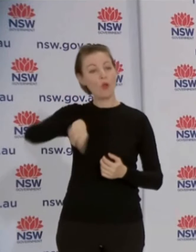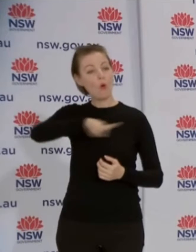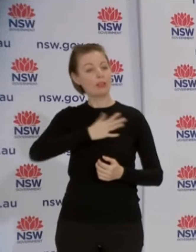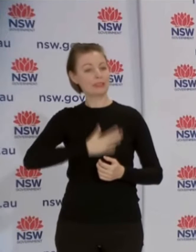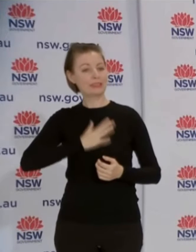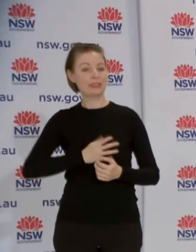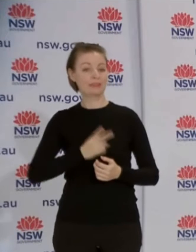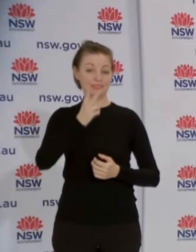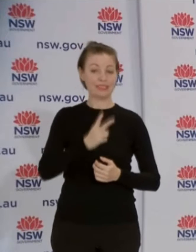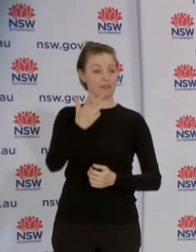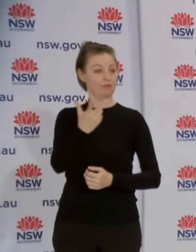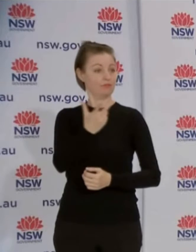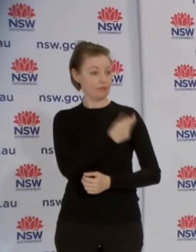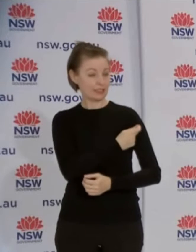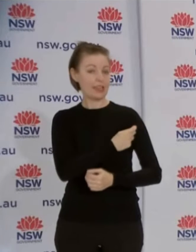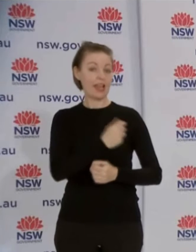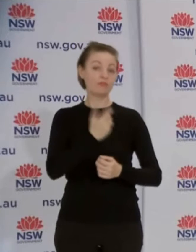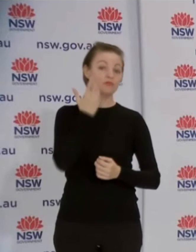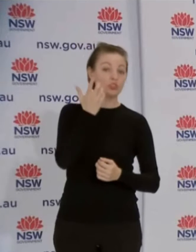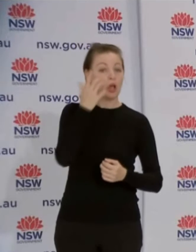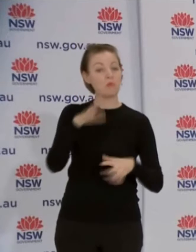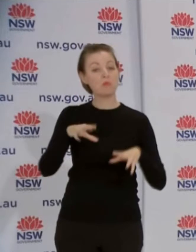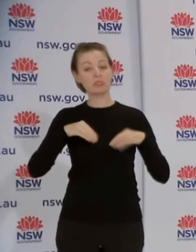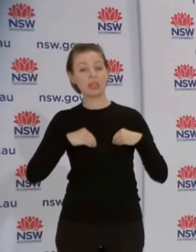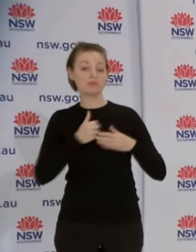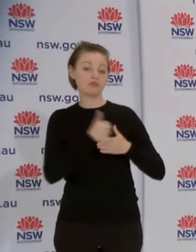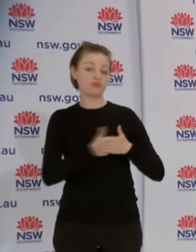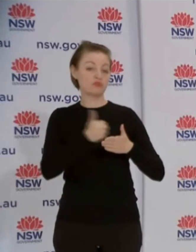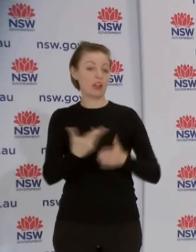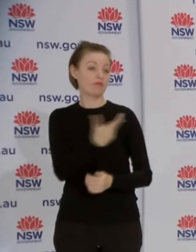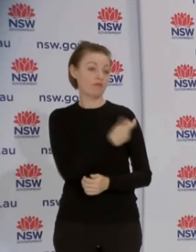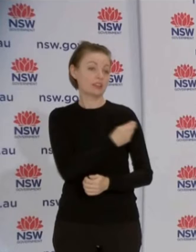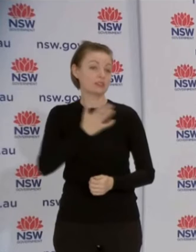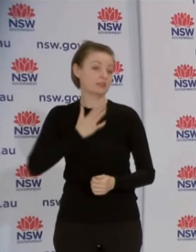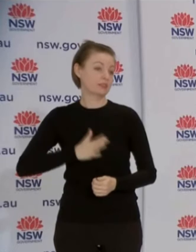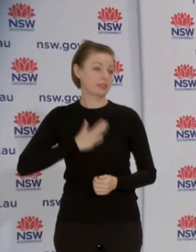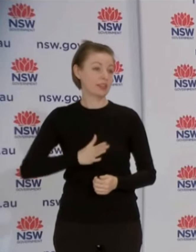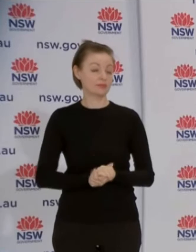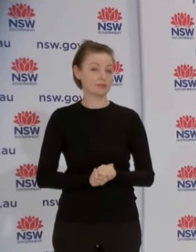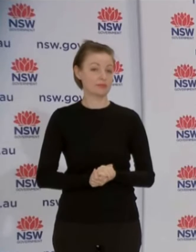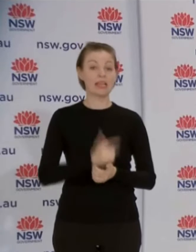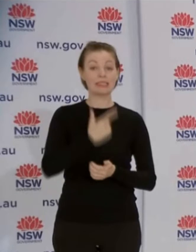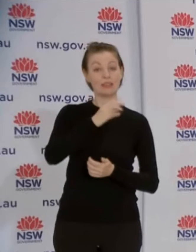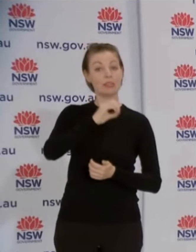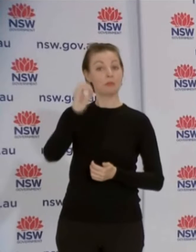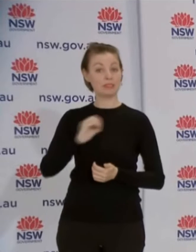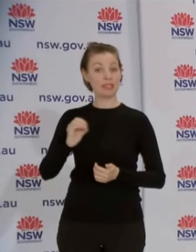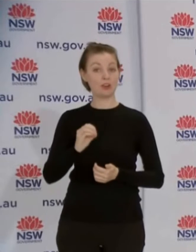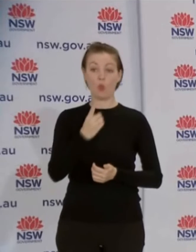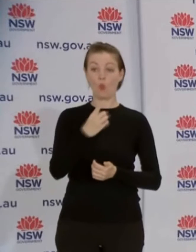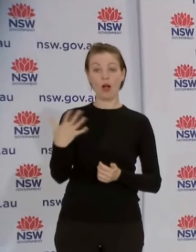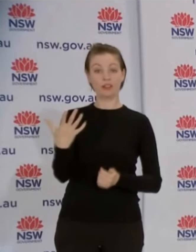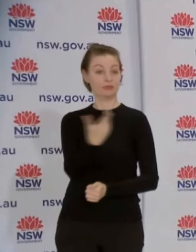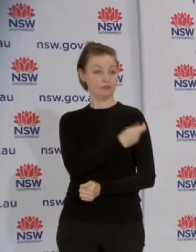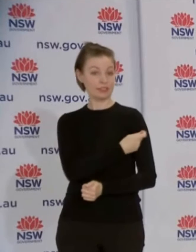second dose protection. So whilst I'm very pleased we are at 70% first dose, as you know, I've previously said I want to